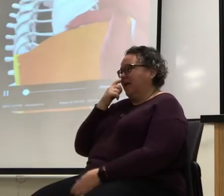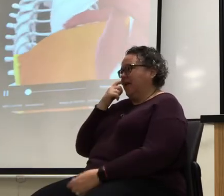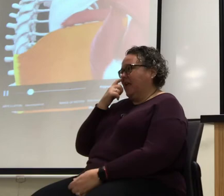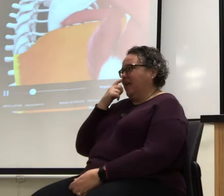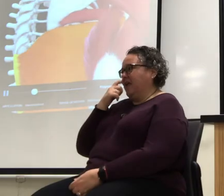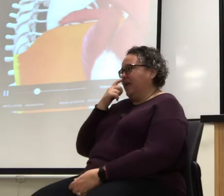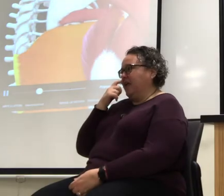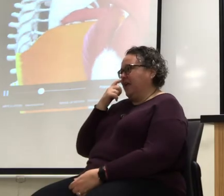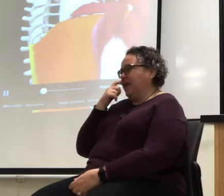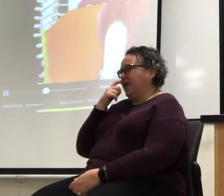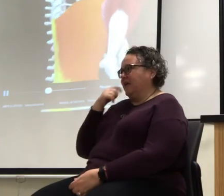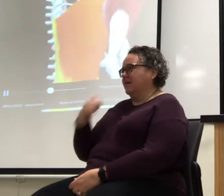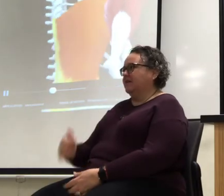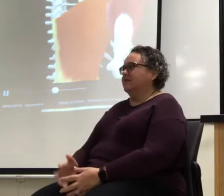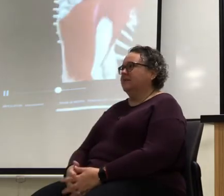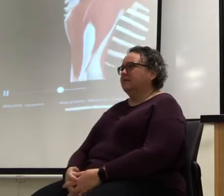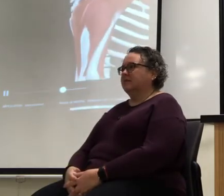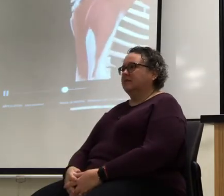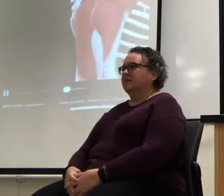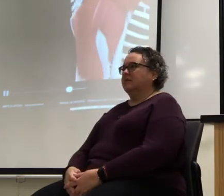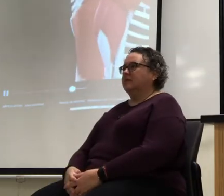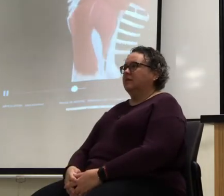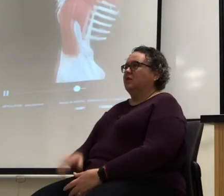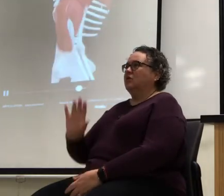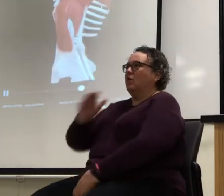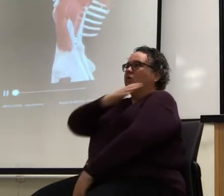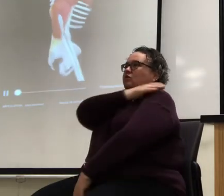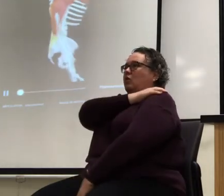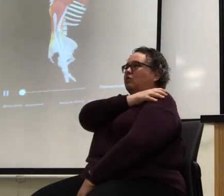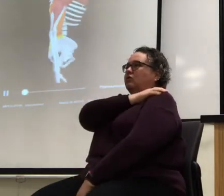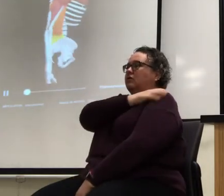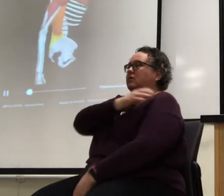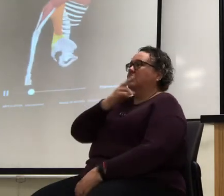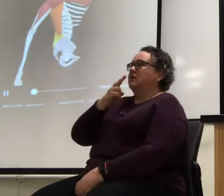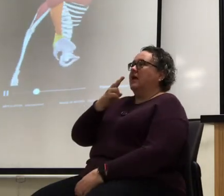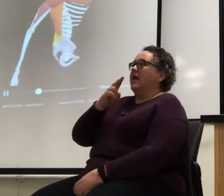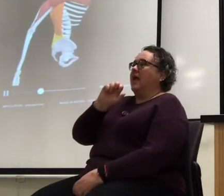If your shoulder extension, hyperextension.